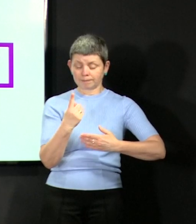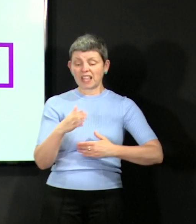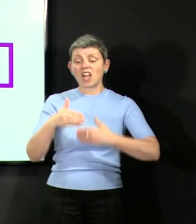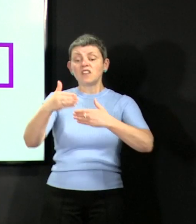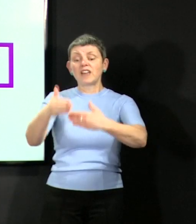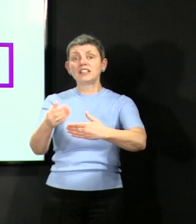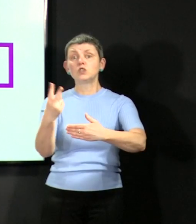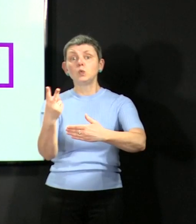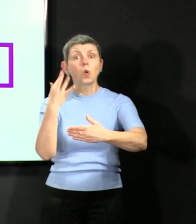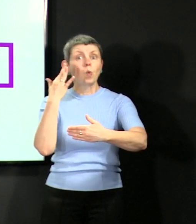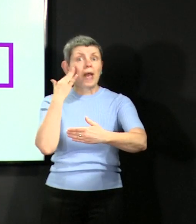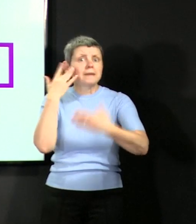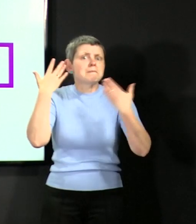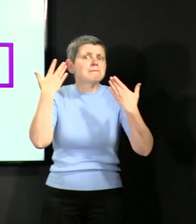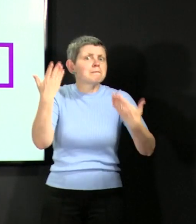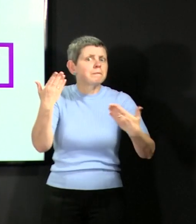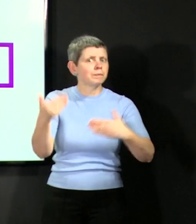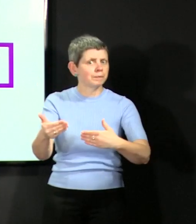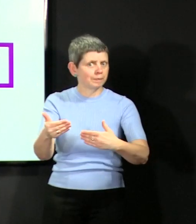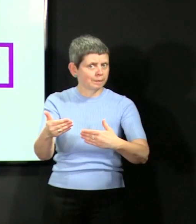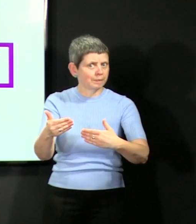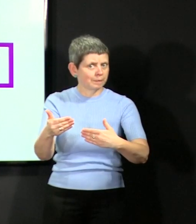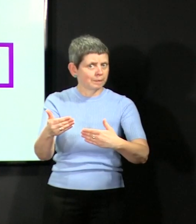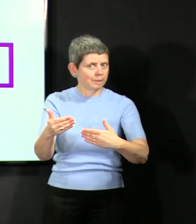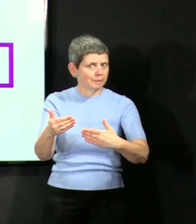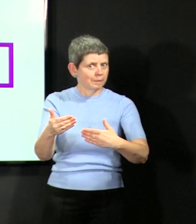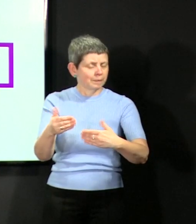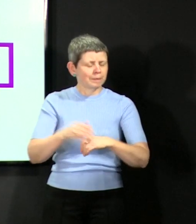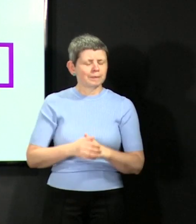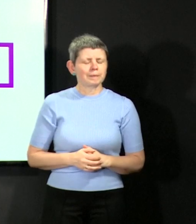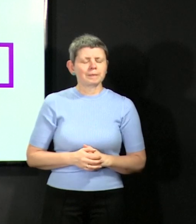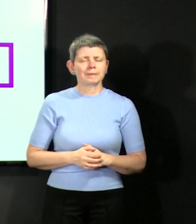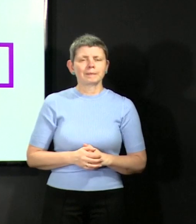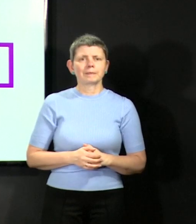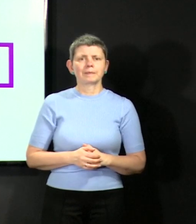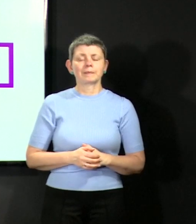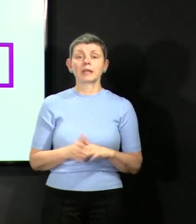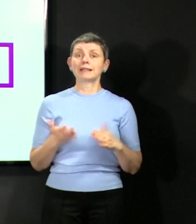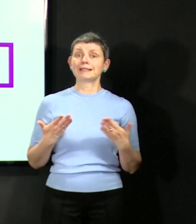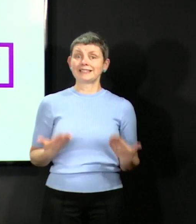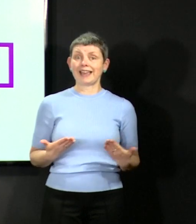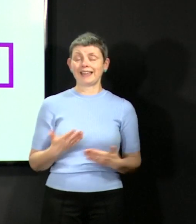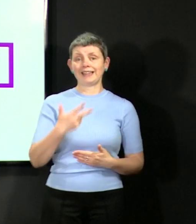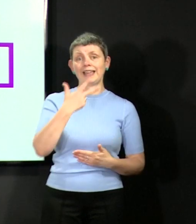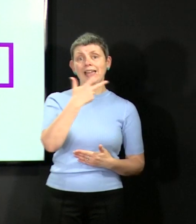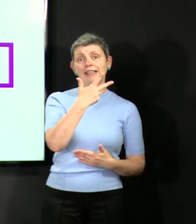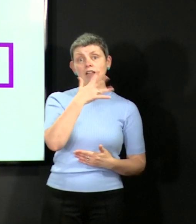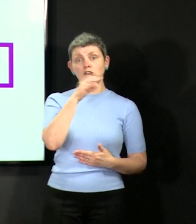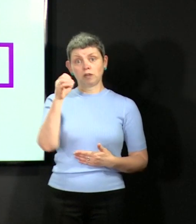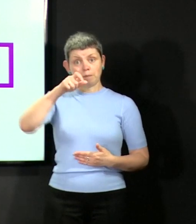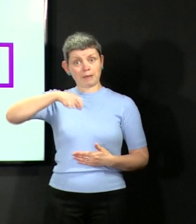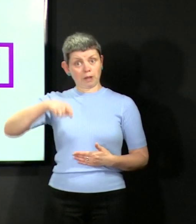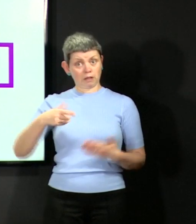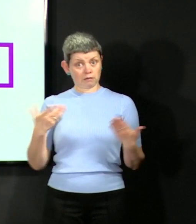way guaranteed. Let me try and put that in perspective for you. Today, there are 800 people in